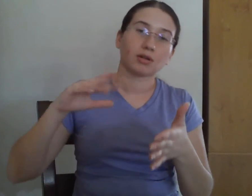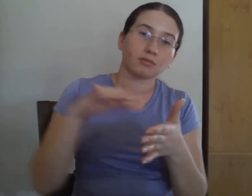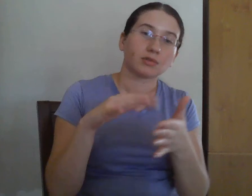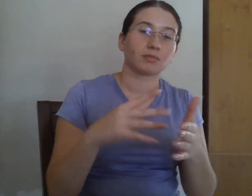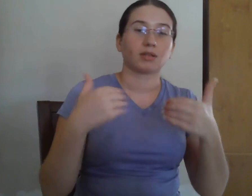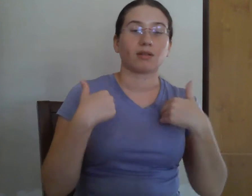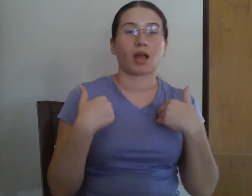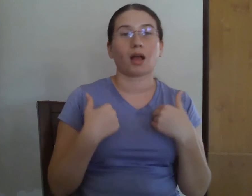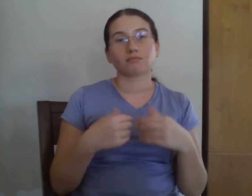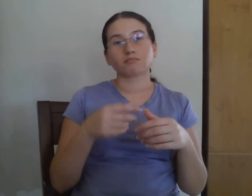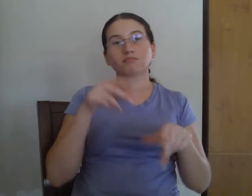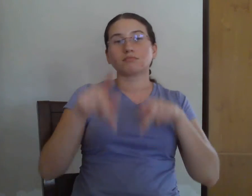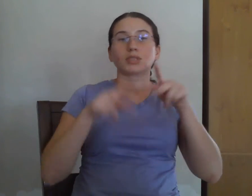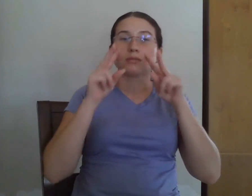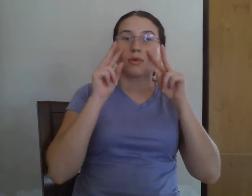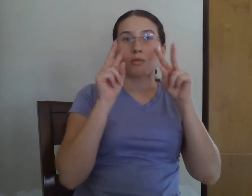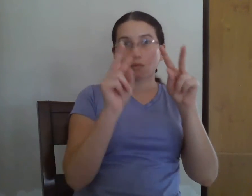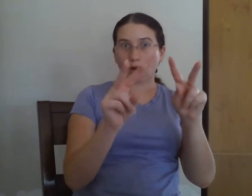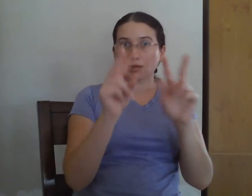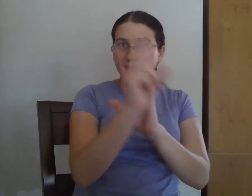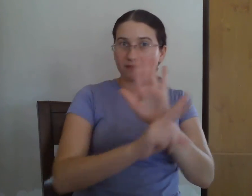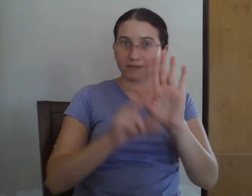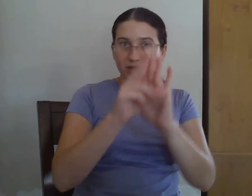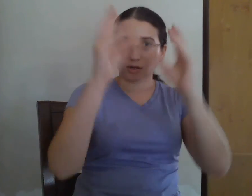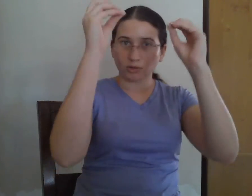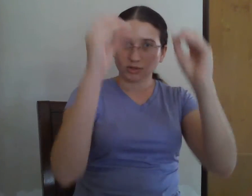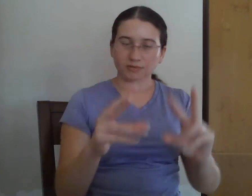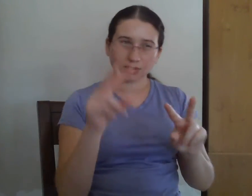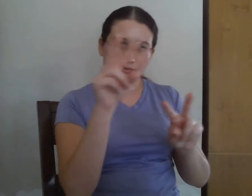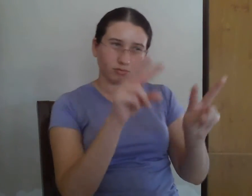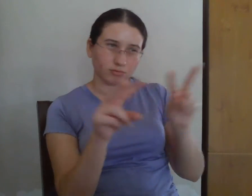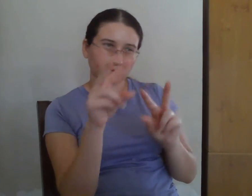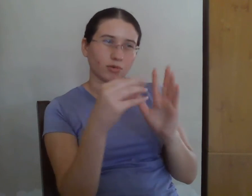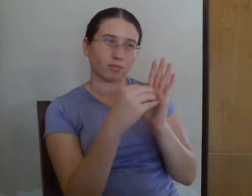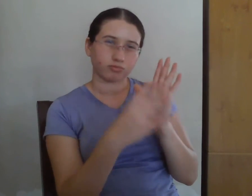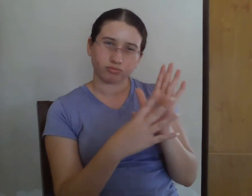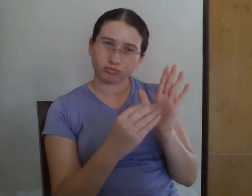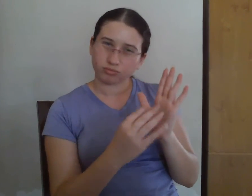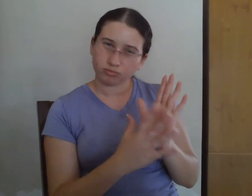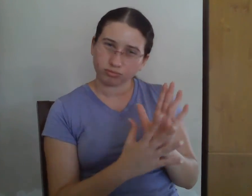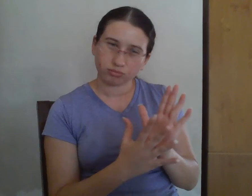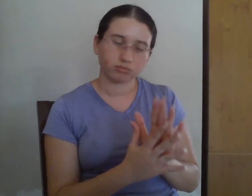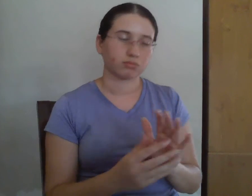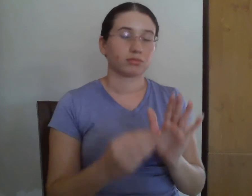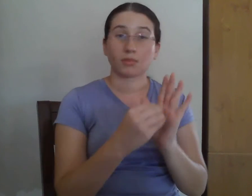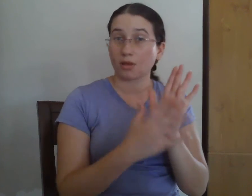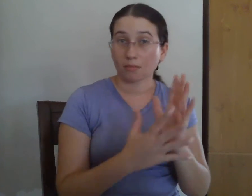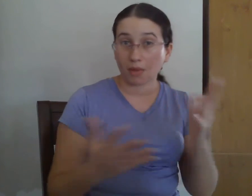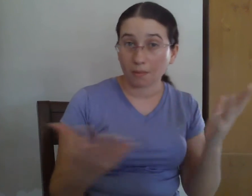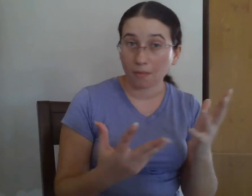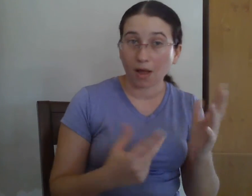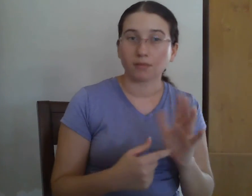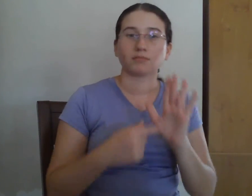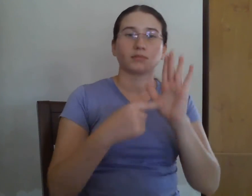practices. For example, did they ask their students challenging questions? Did they find multiple ways to explain an